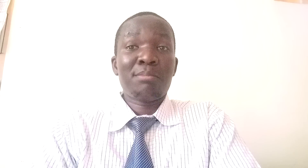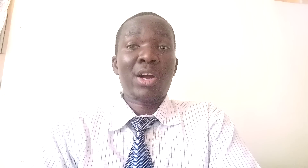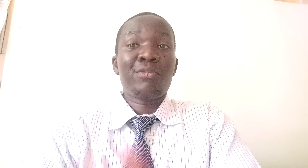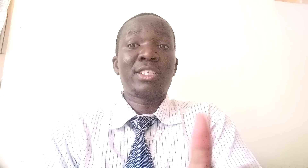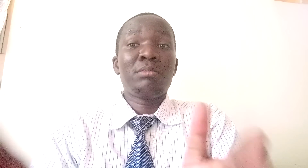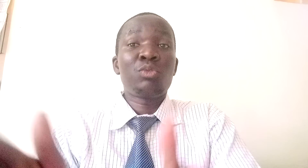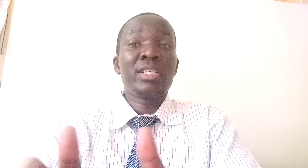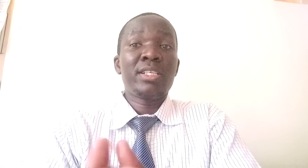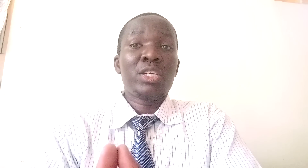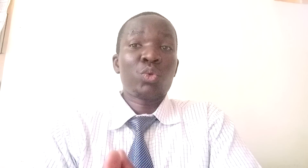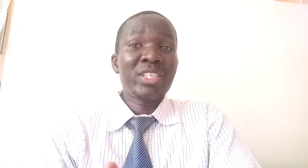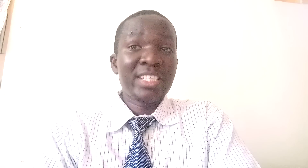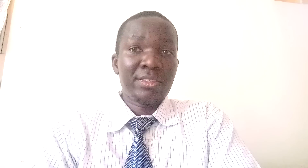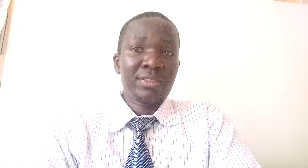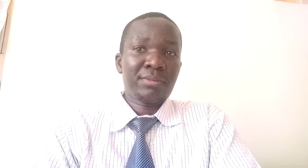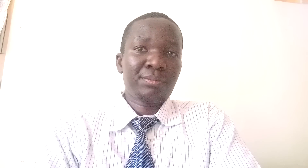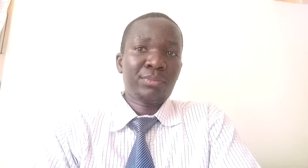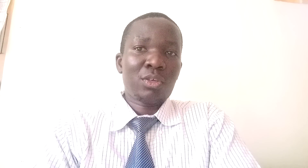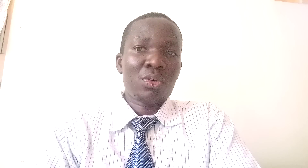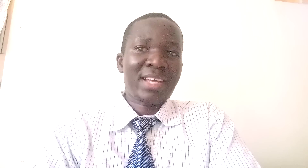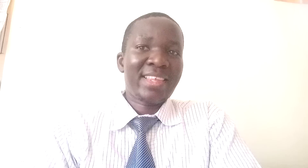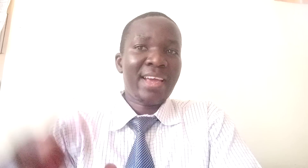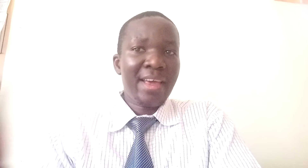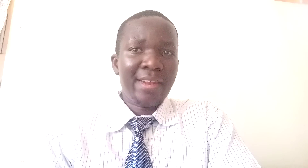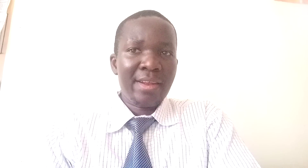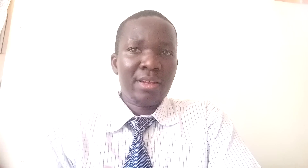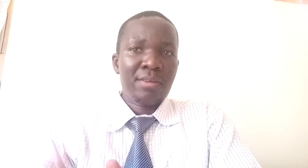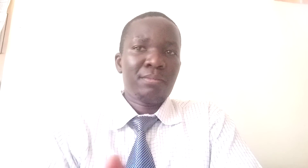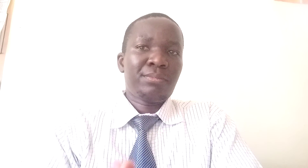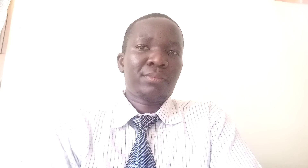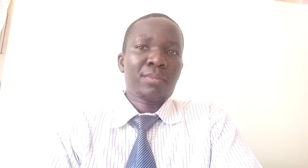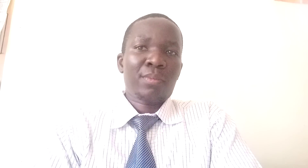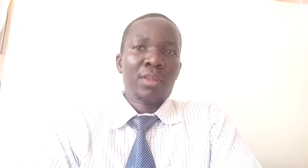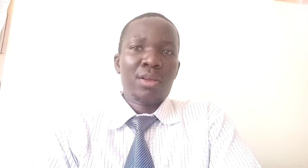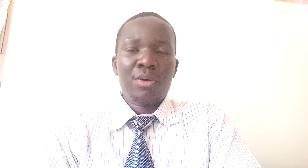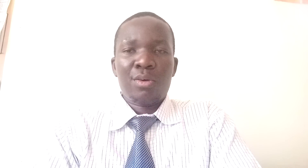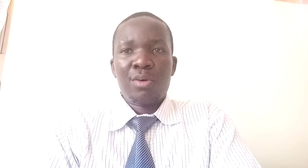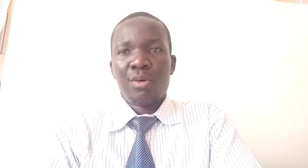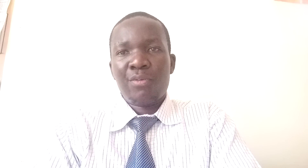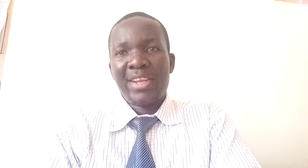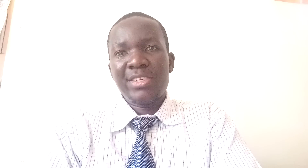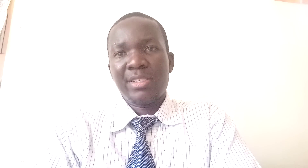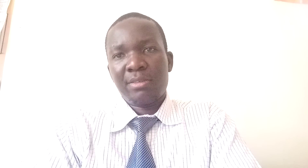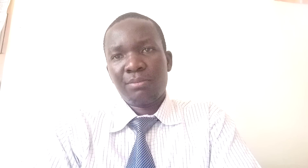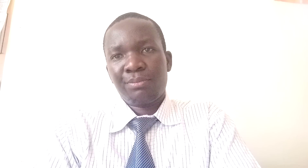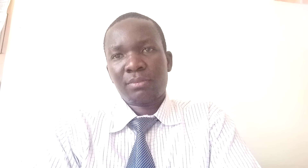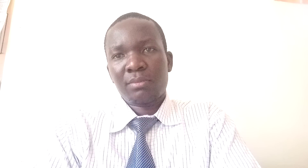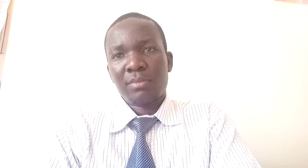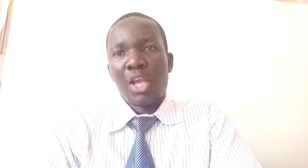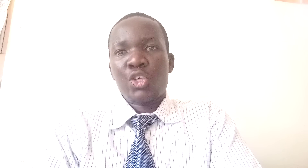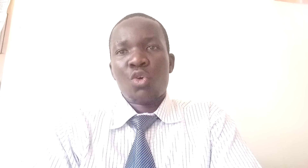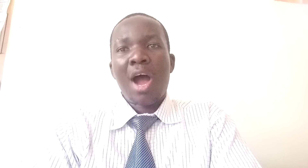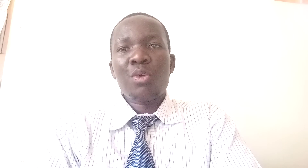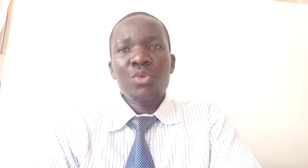if it's between 2 digits or at the end of a digit. So how do you